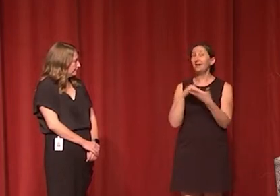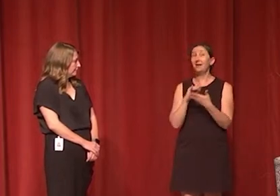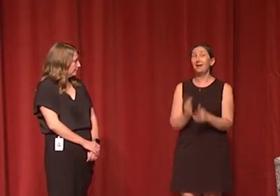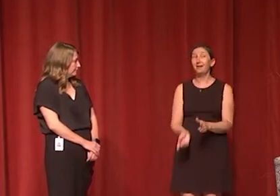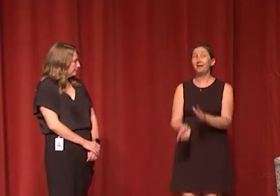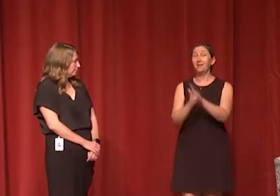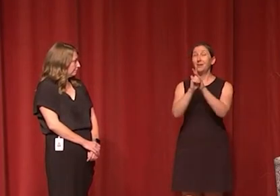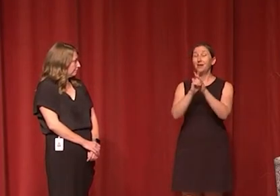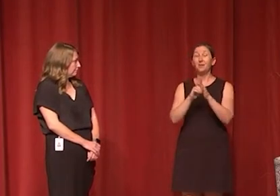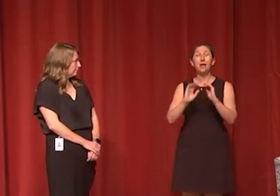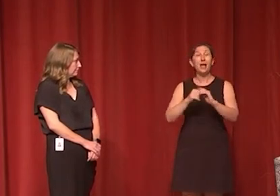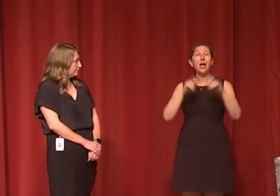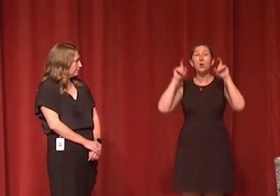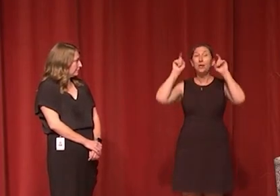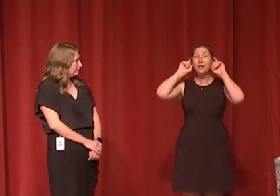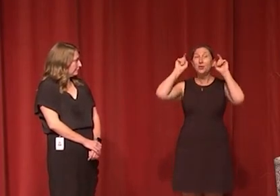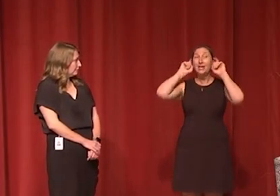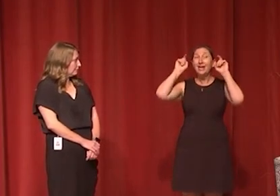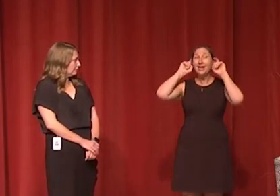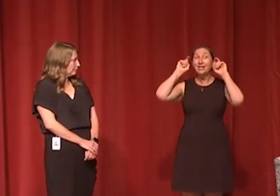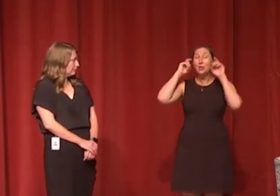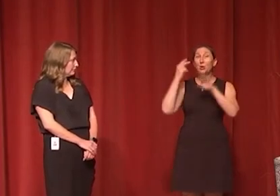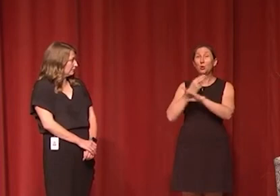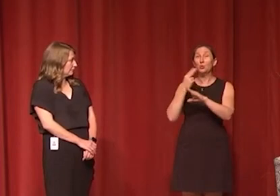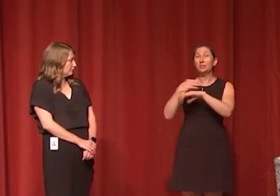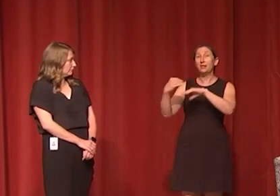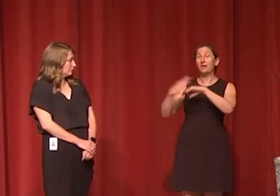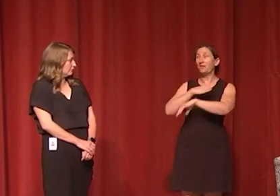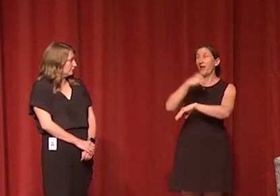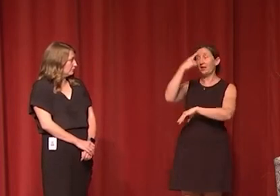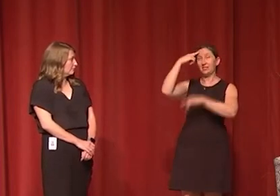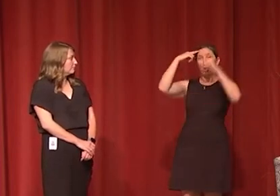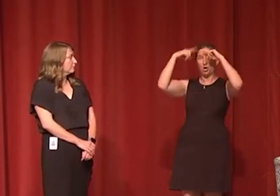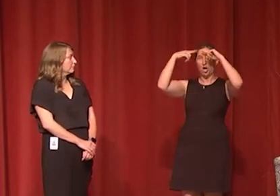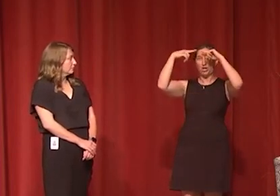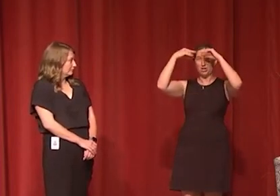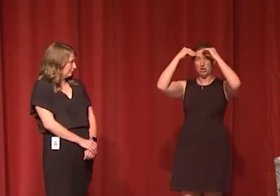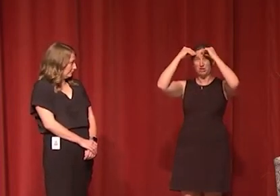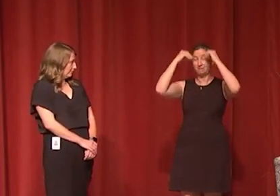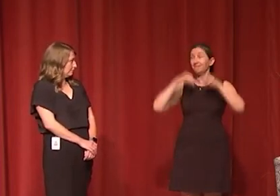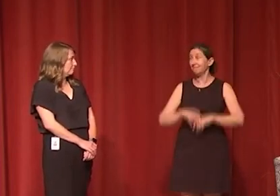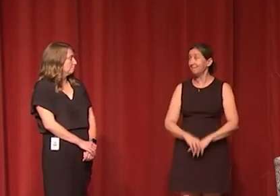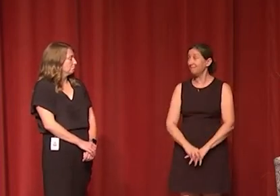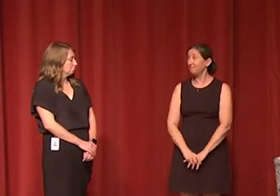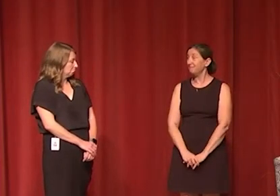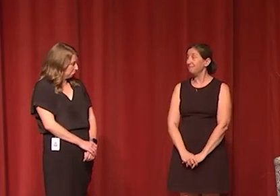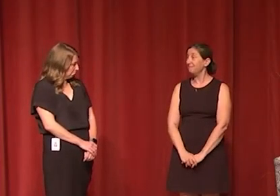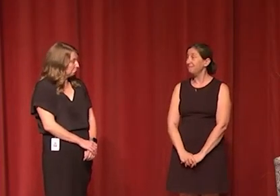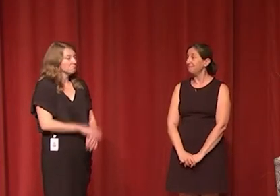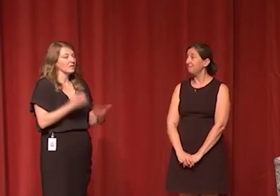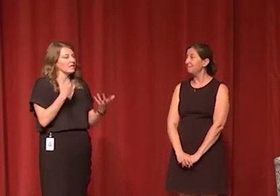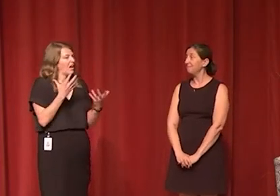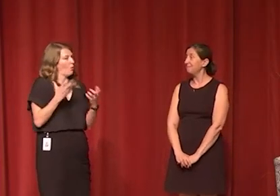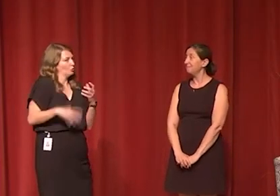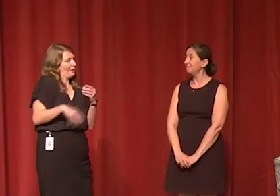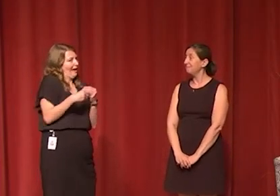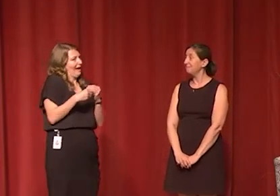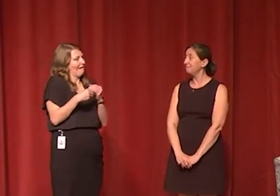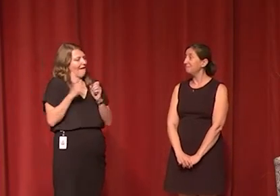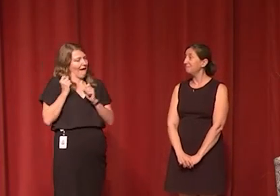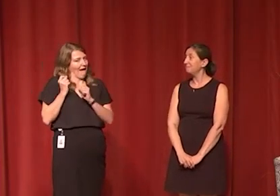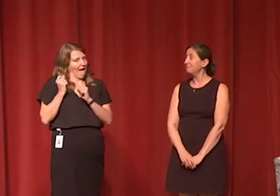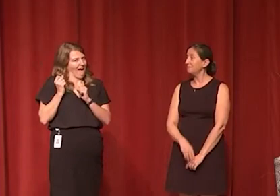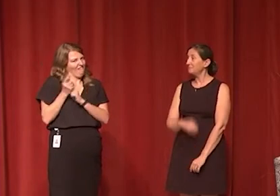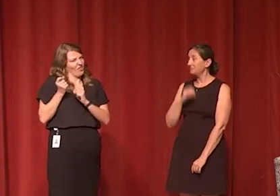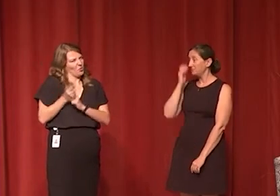at impact of hearing aids on cognition. If I may add, so there's every few years in a journal called